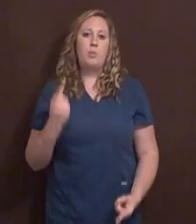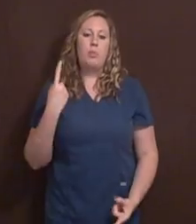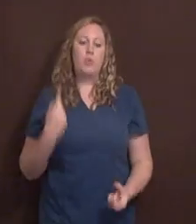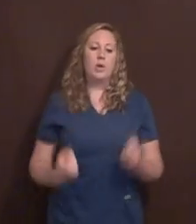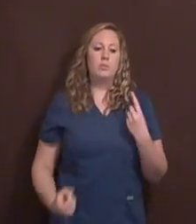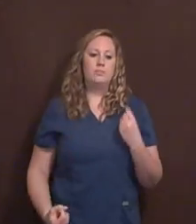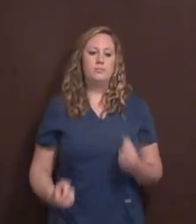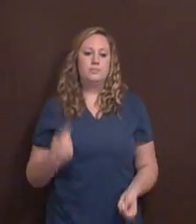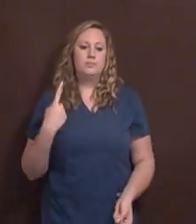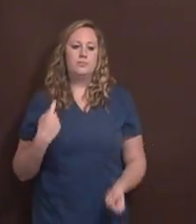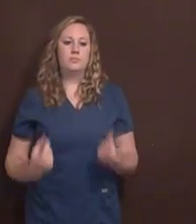Popcorn.